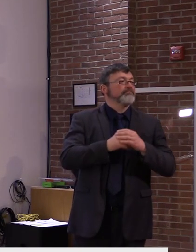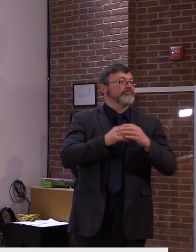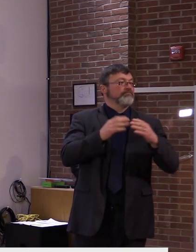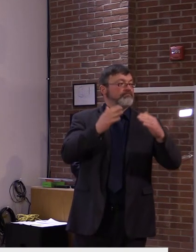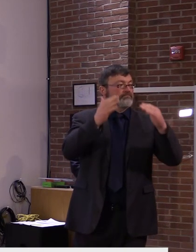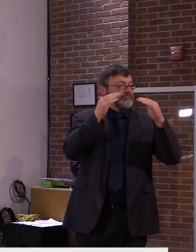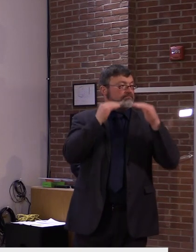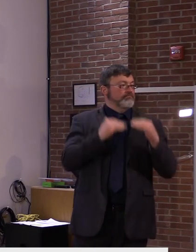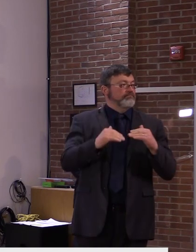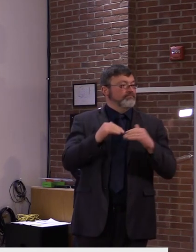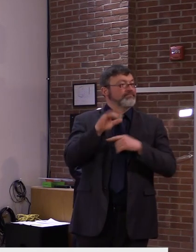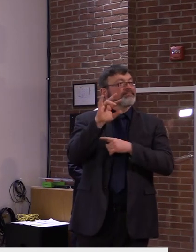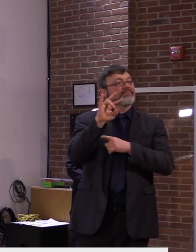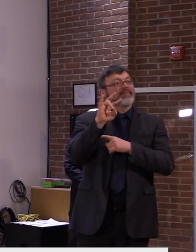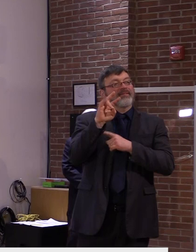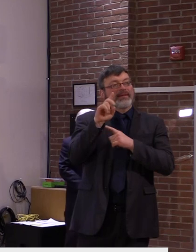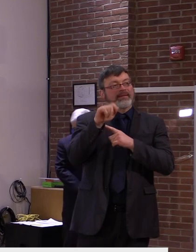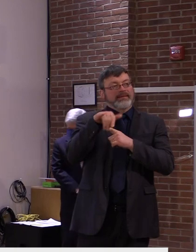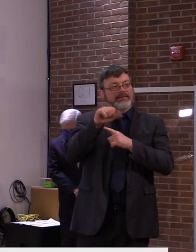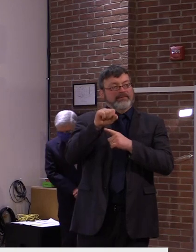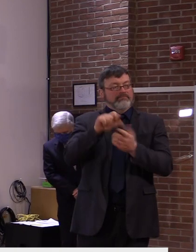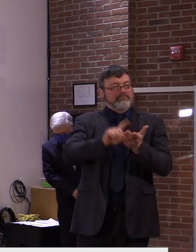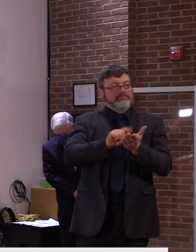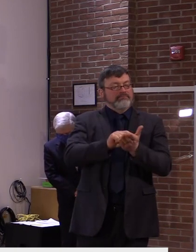Colin, 7 days.